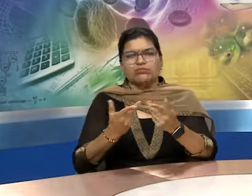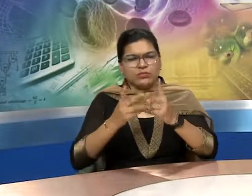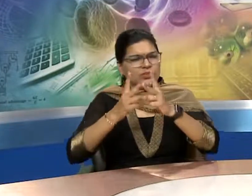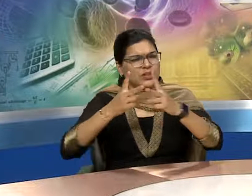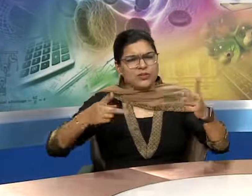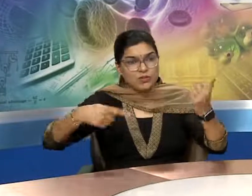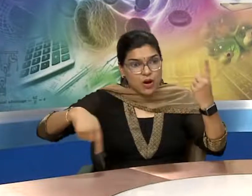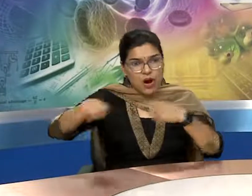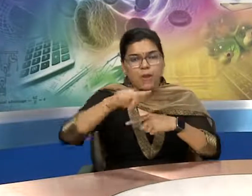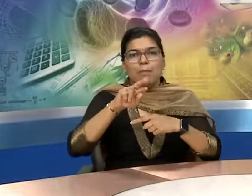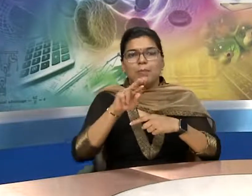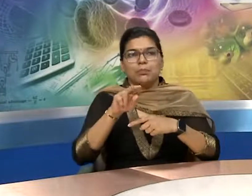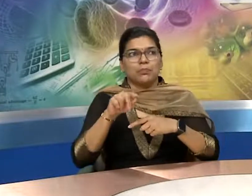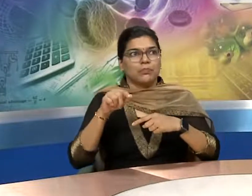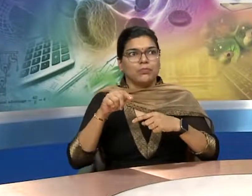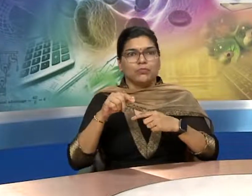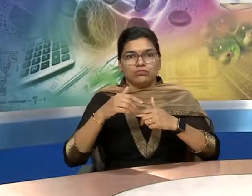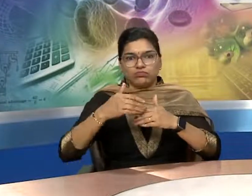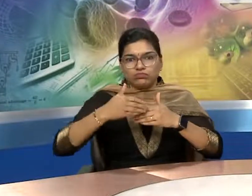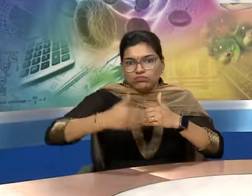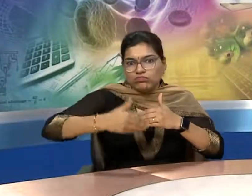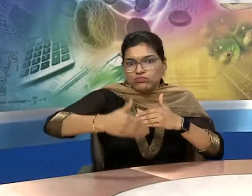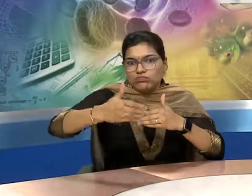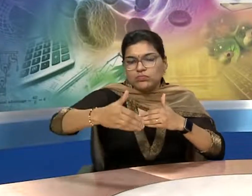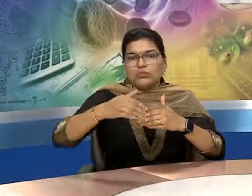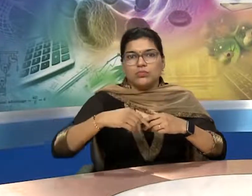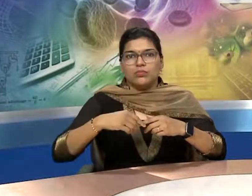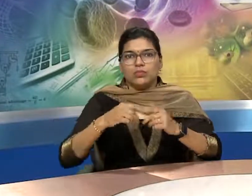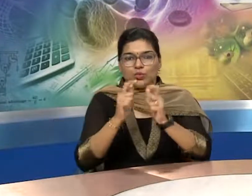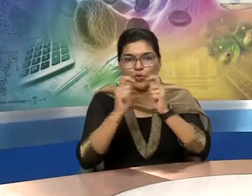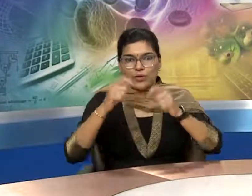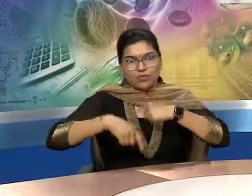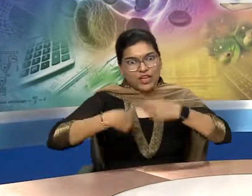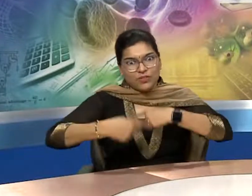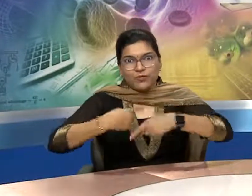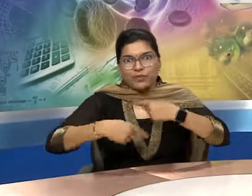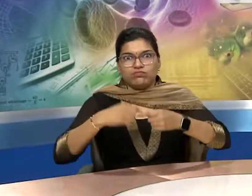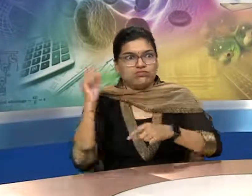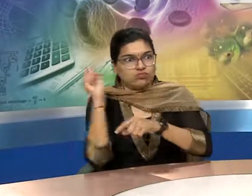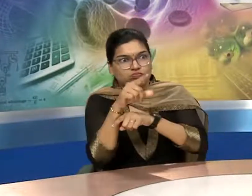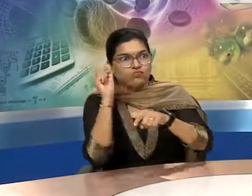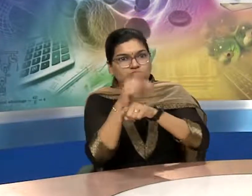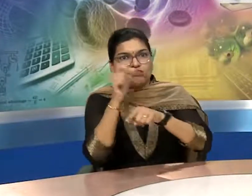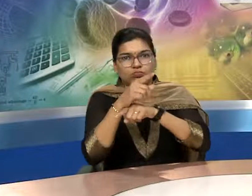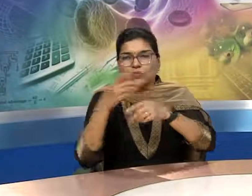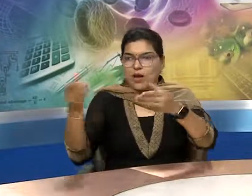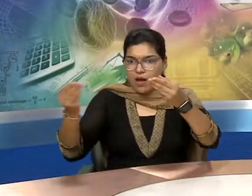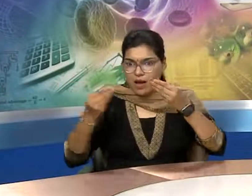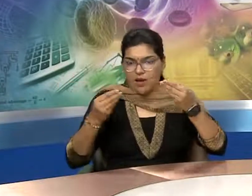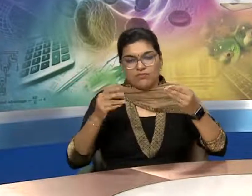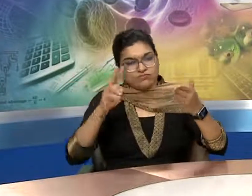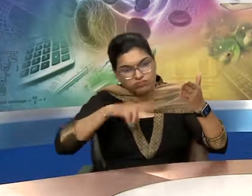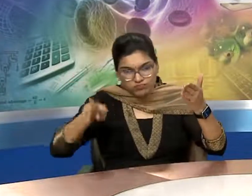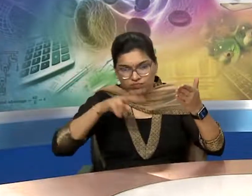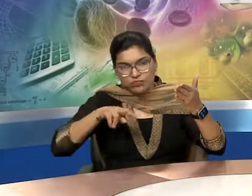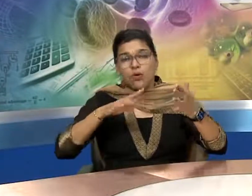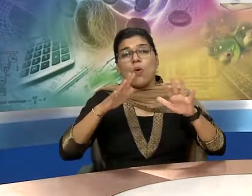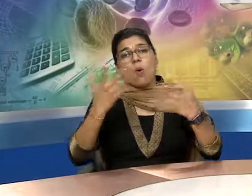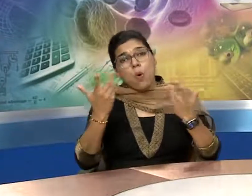Periodicals are the informational magazines which are published in a particular time period.